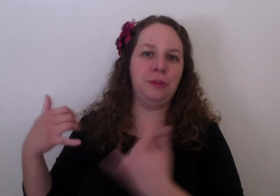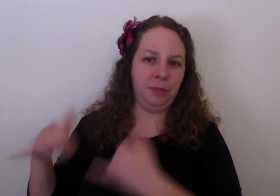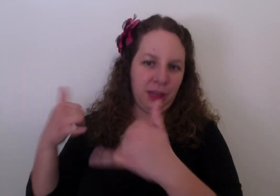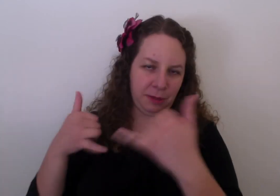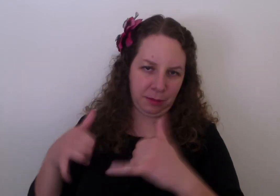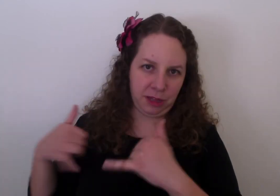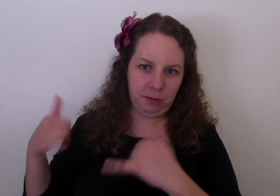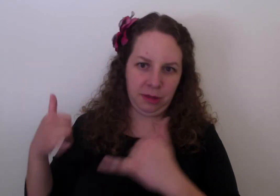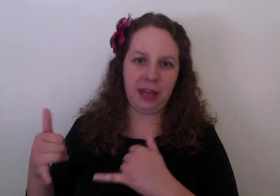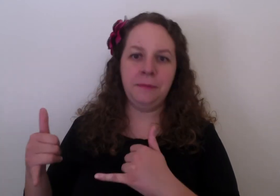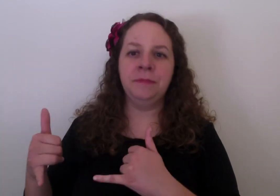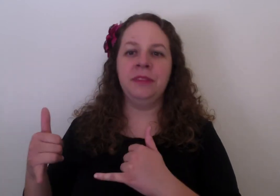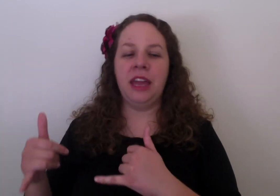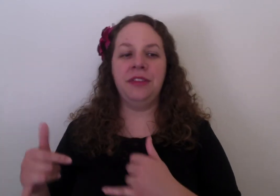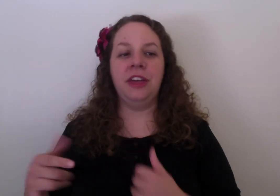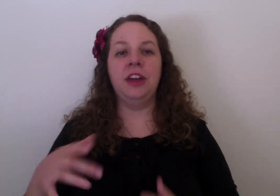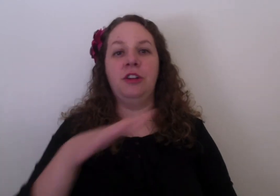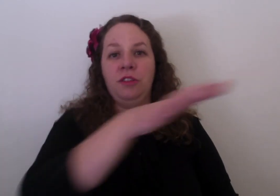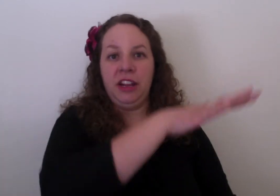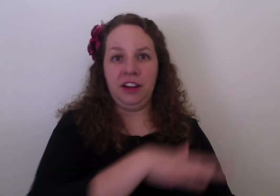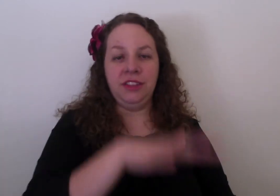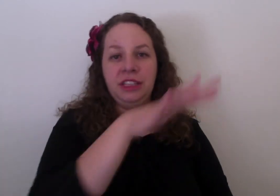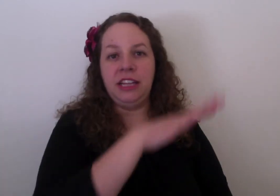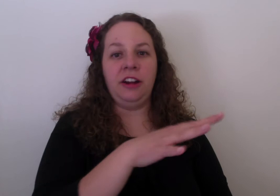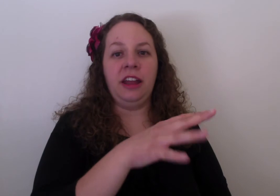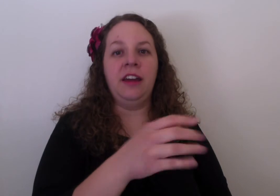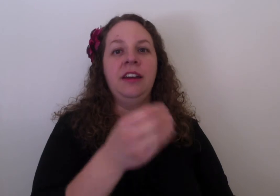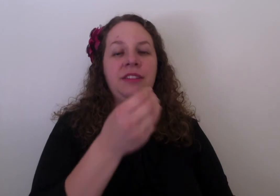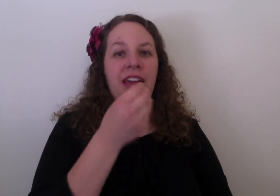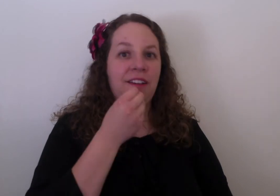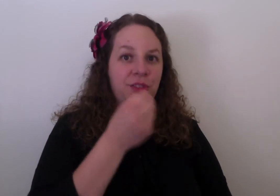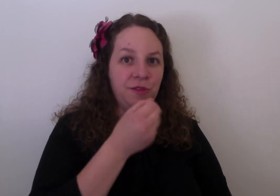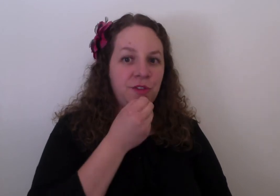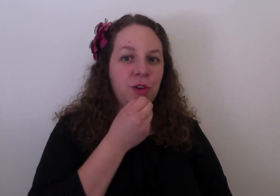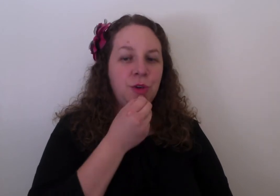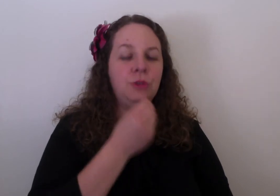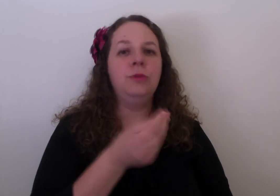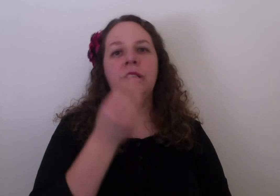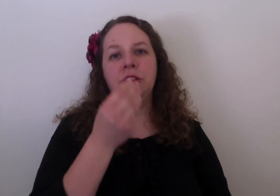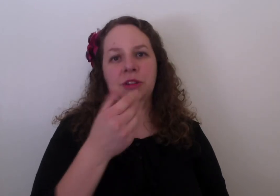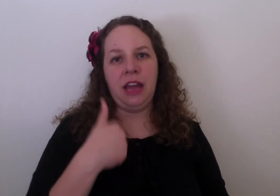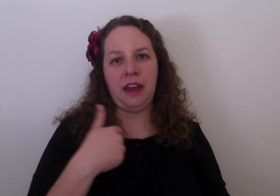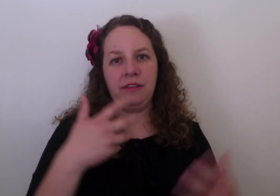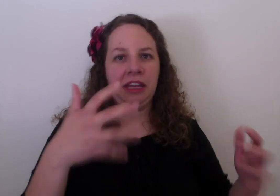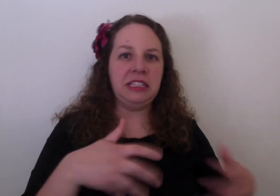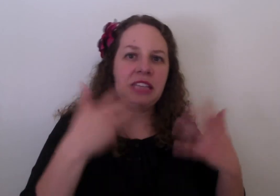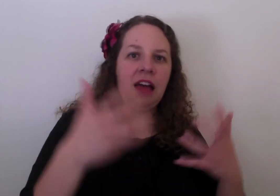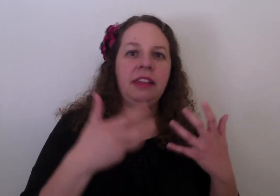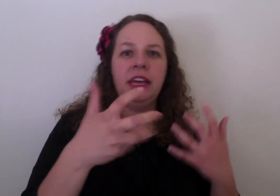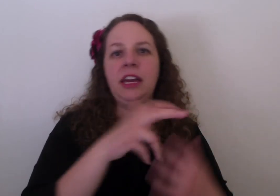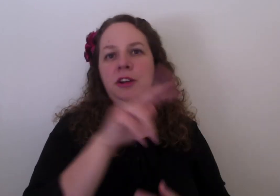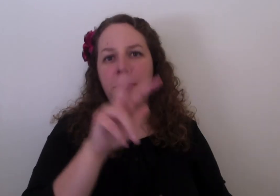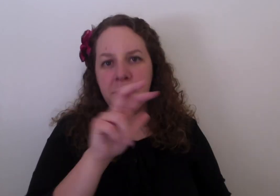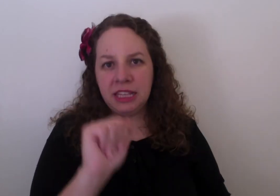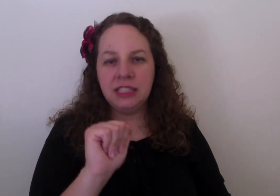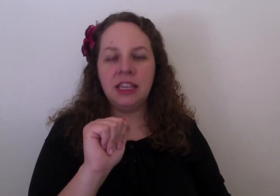play. And then over here in this area, they have the food where you can have like a salad or